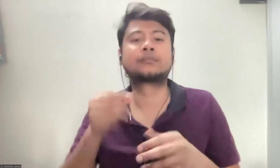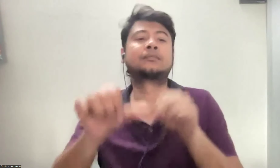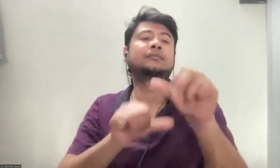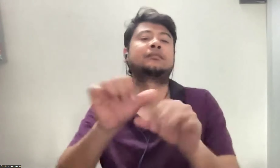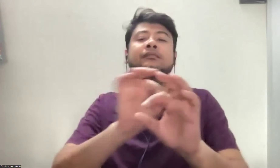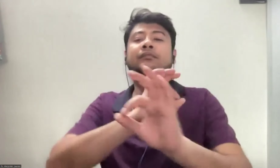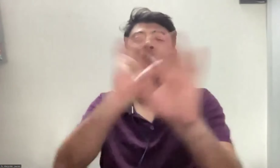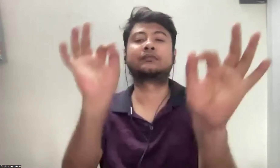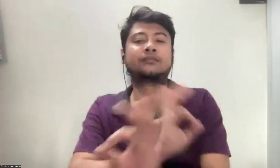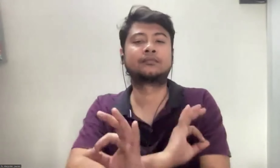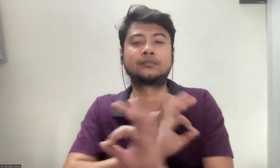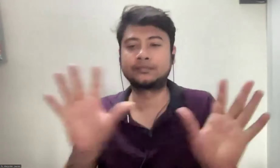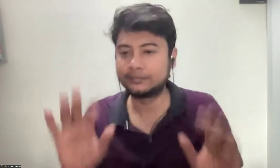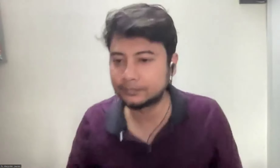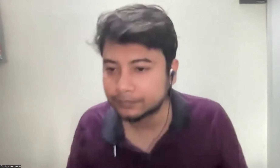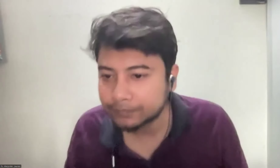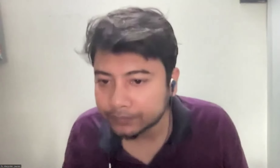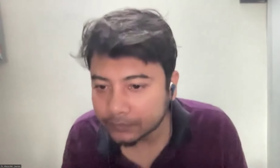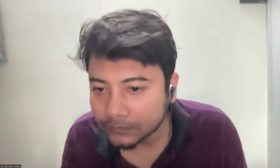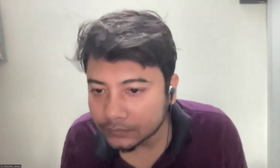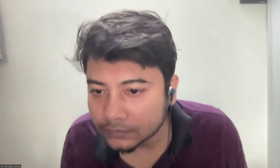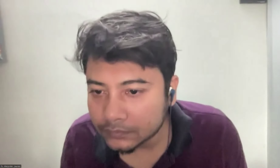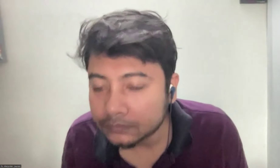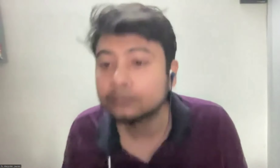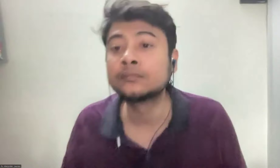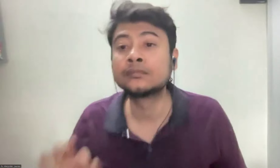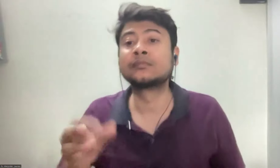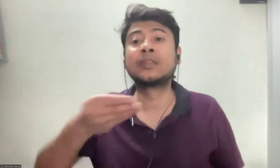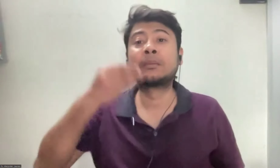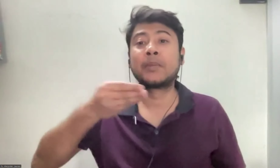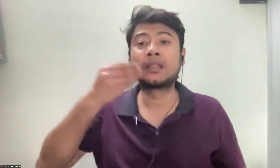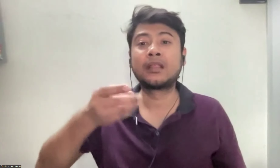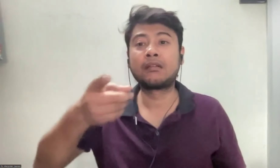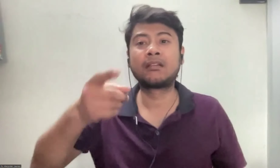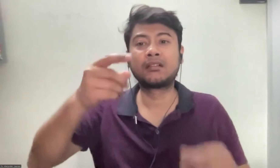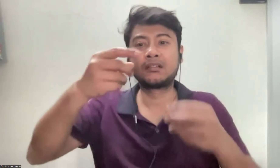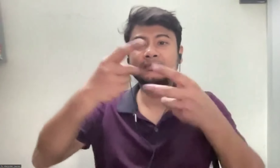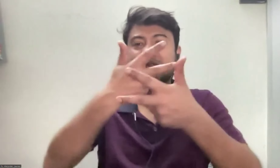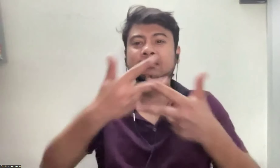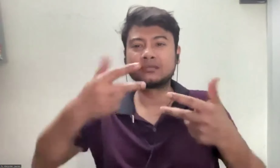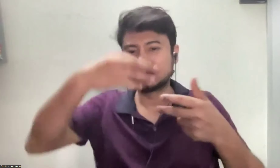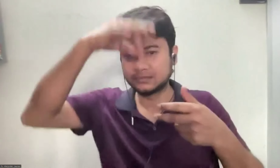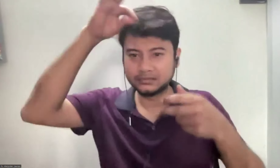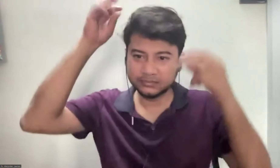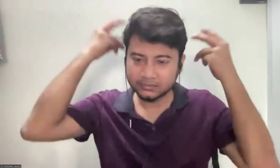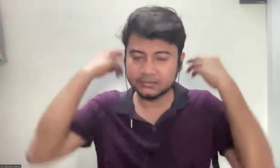you can tell her that we do have, you know, if you want, you can play it on the phone.